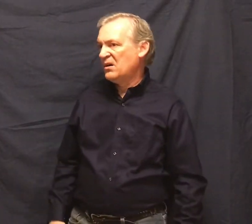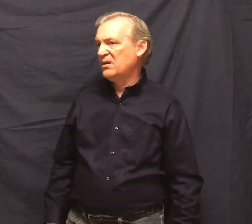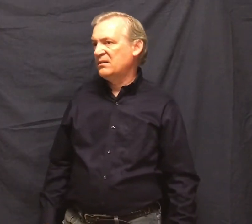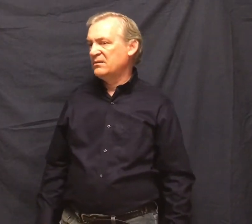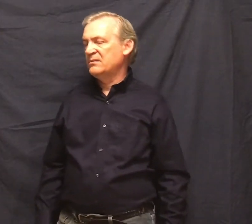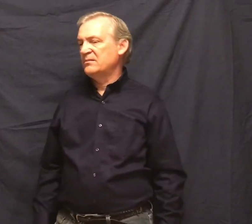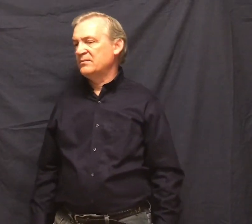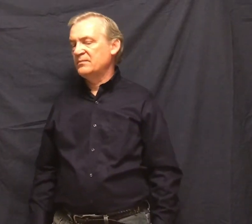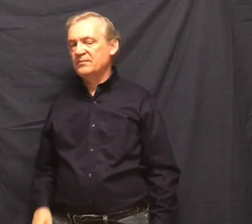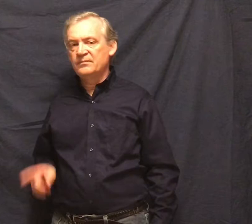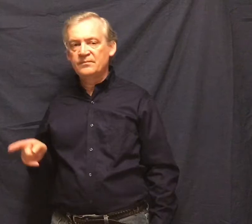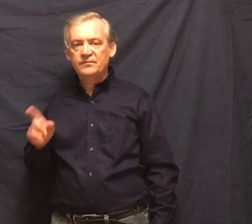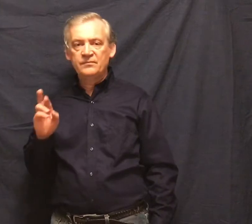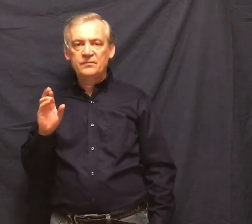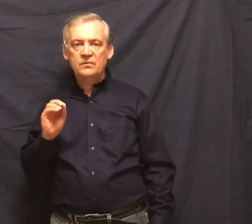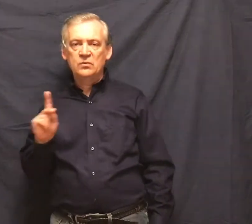Crooks avoided the whole subject now.